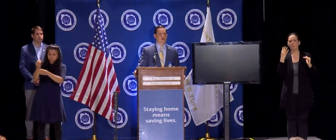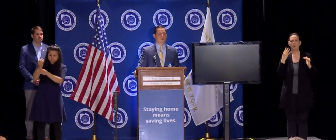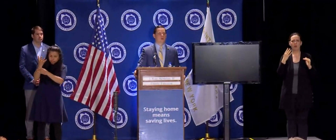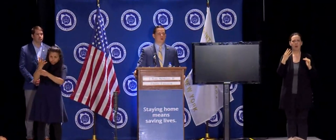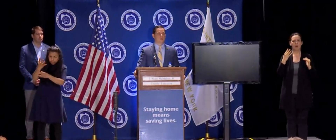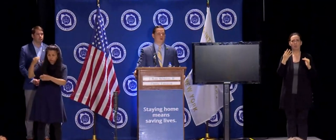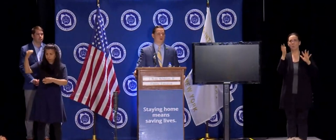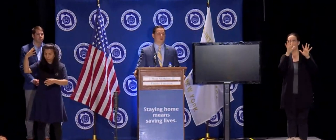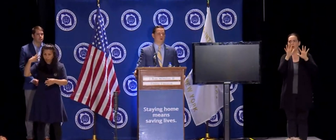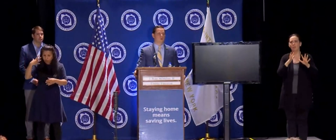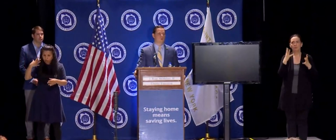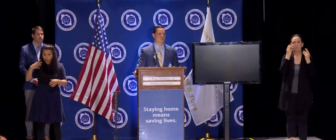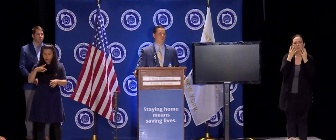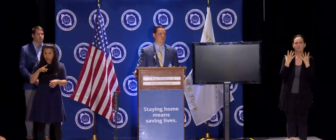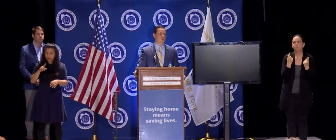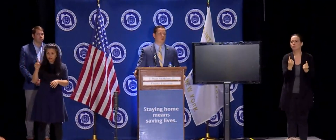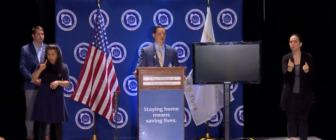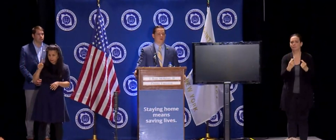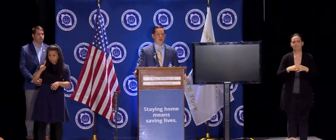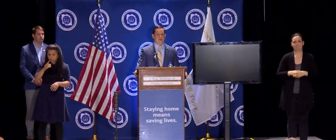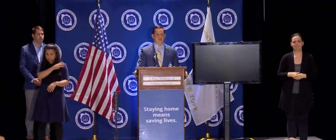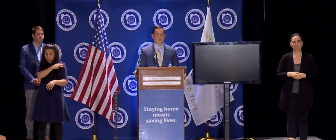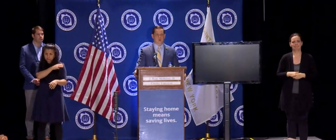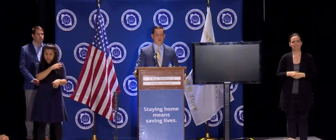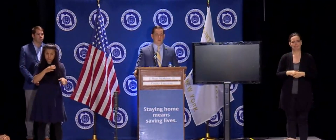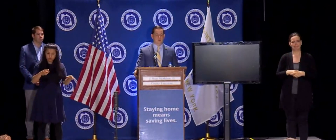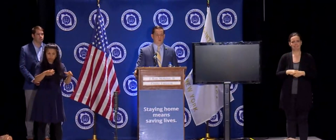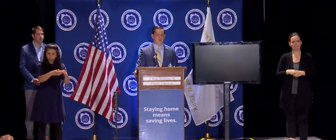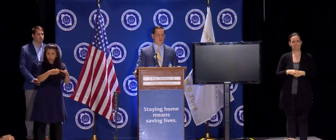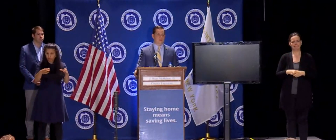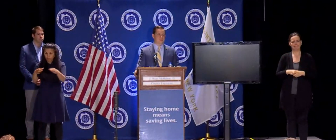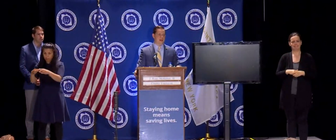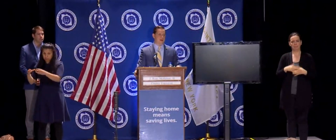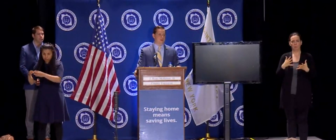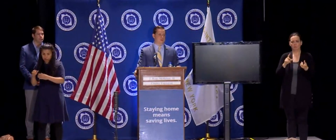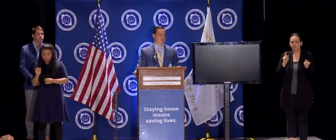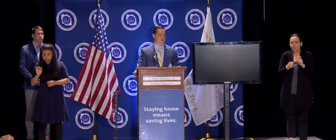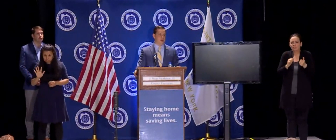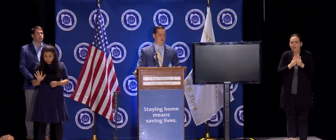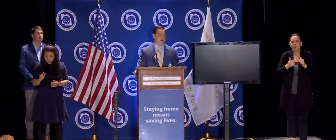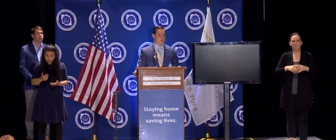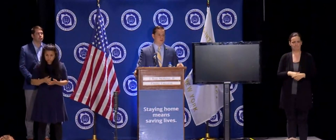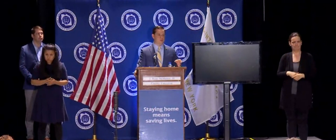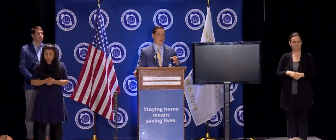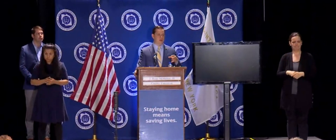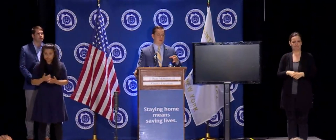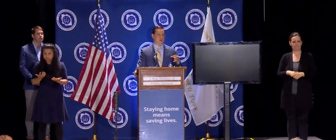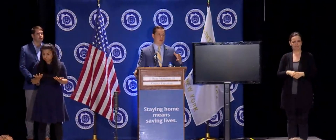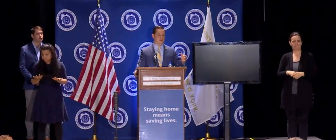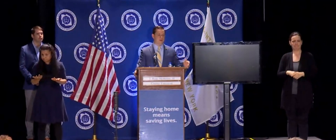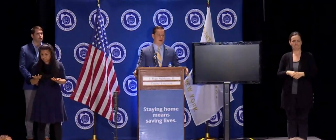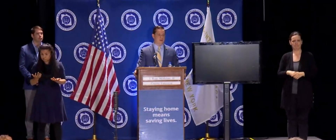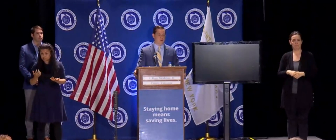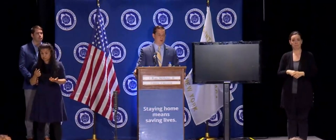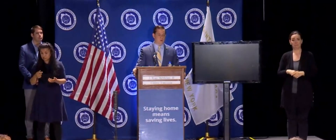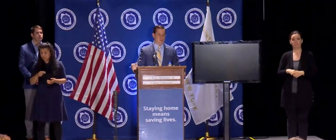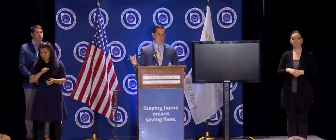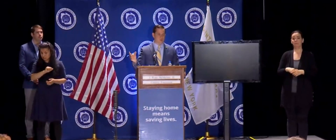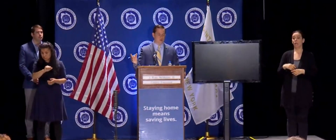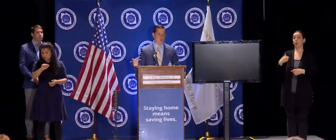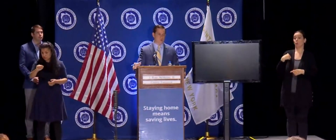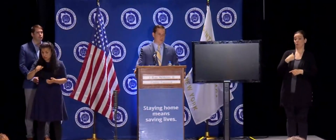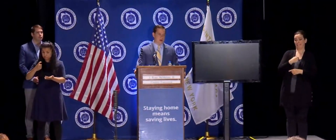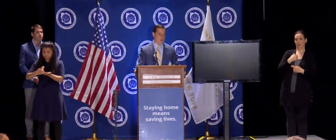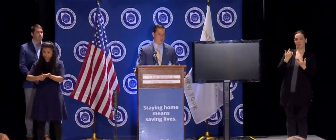Are you changing anything, staying consistent? Yeah, I think we let the data drive our decision making, and I think that with our